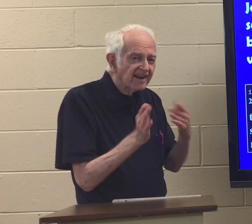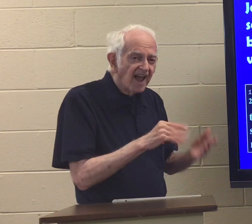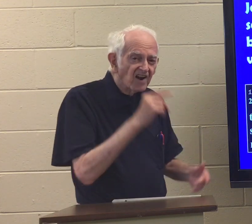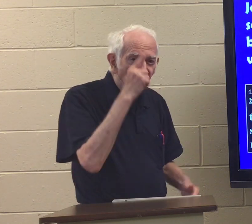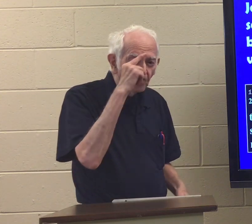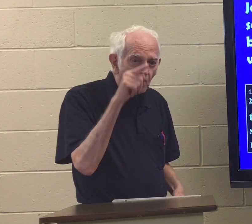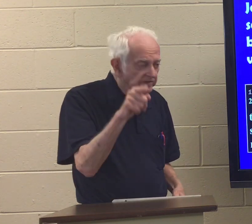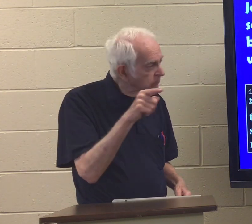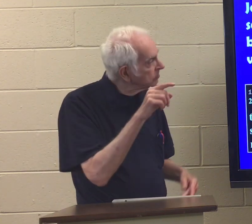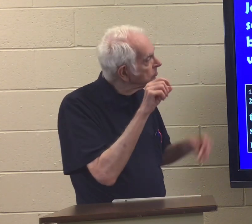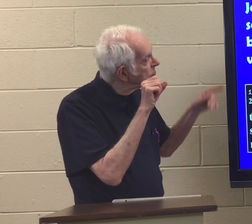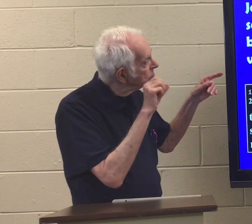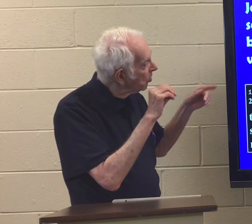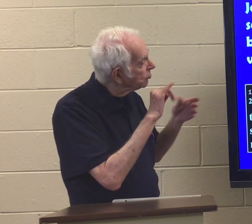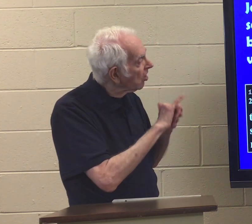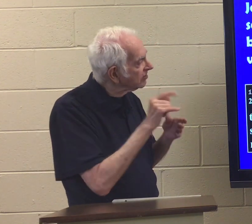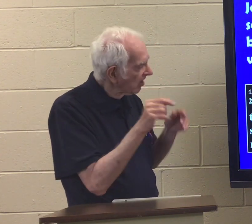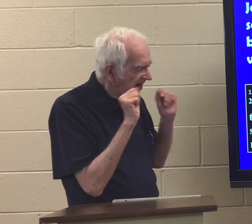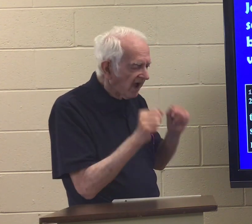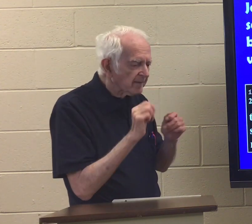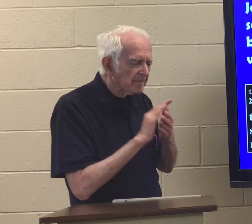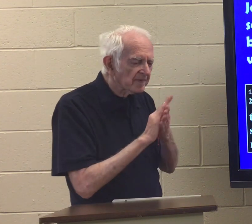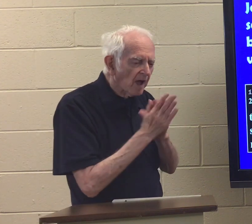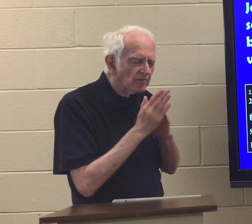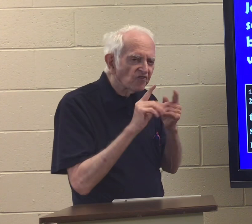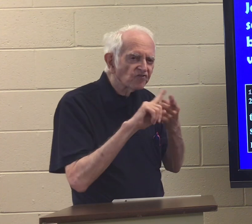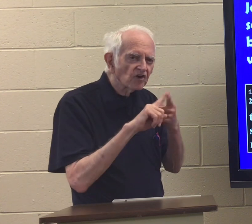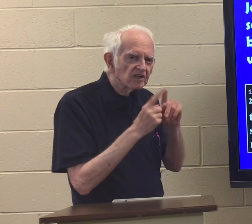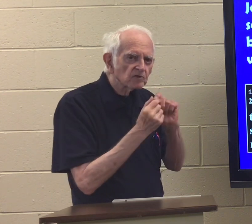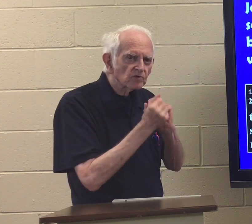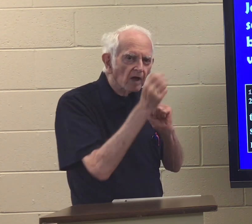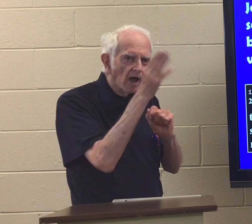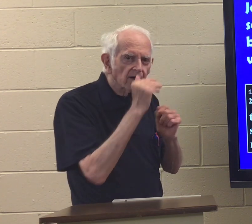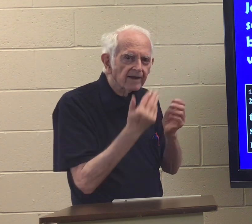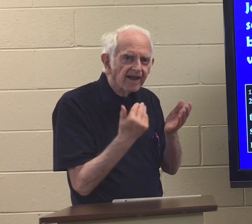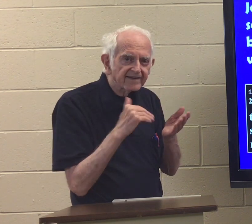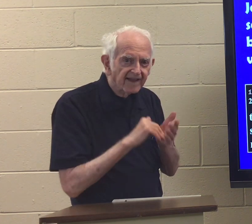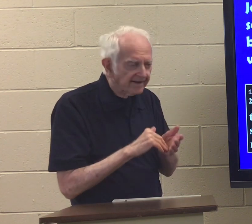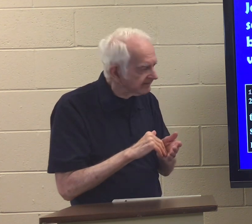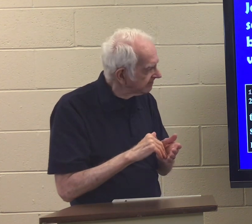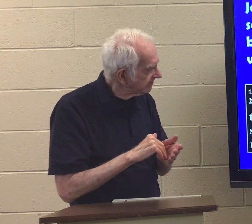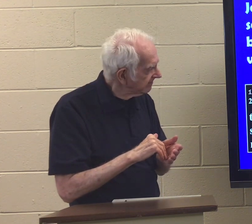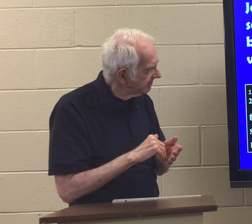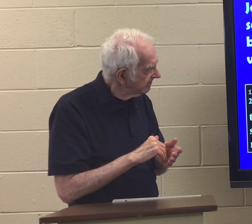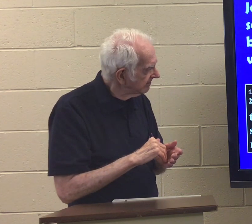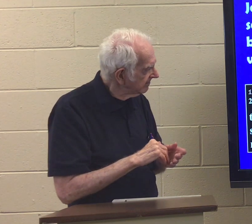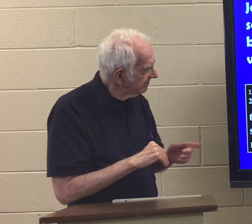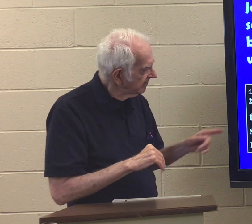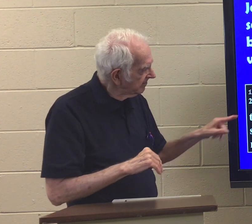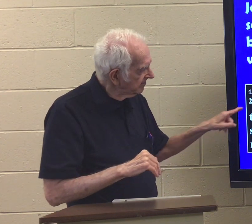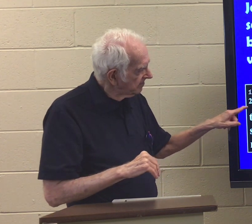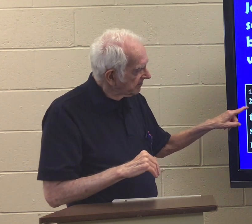Jesus died for you so you could become friends with God again.